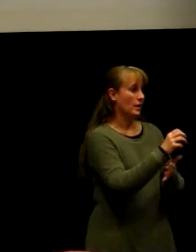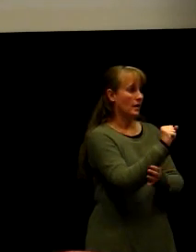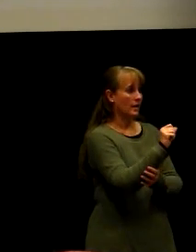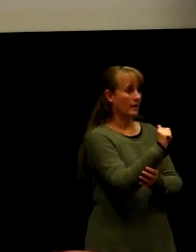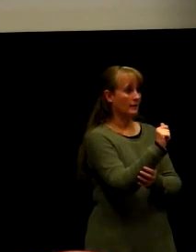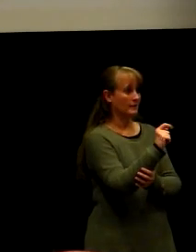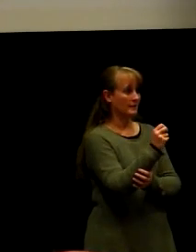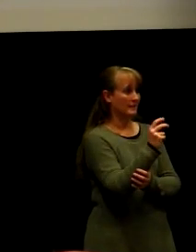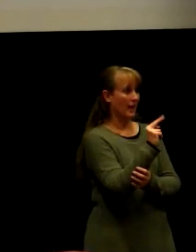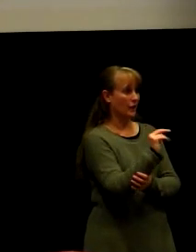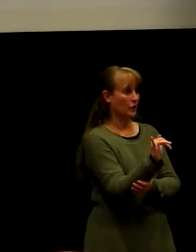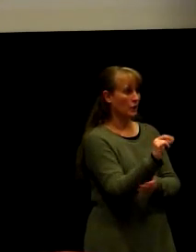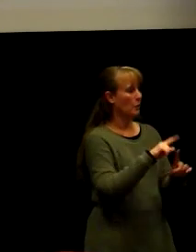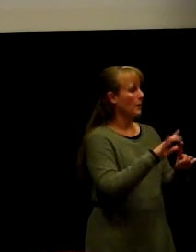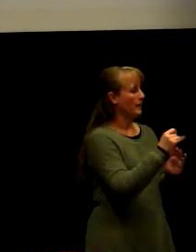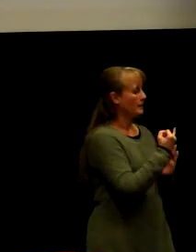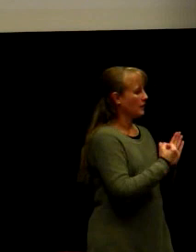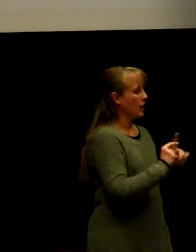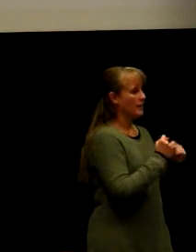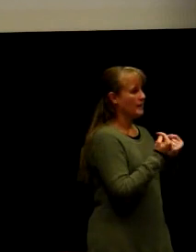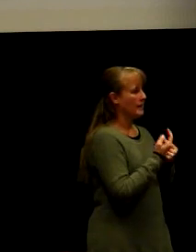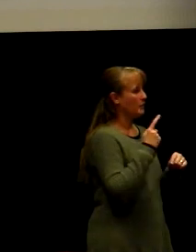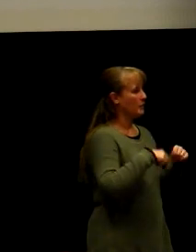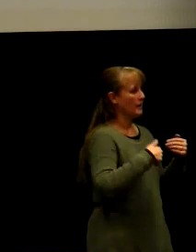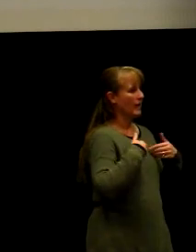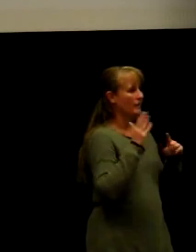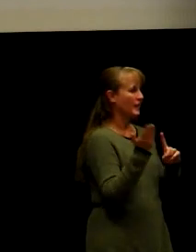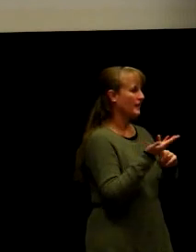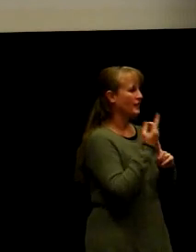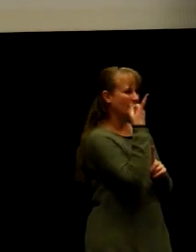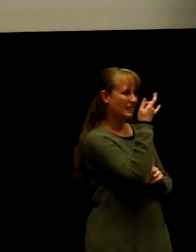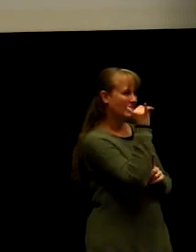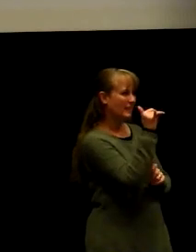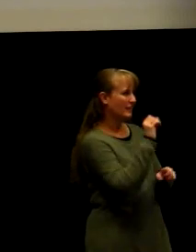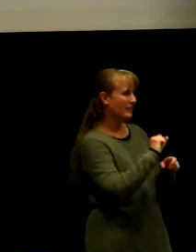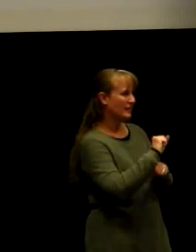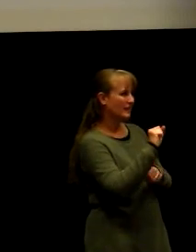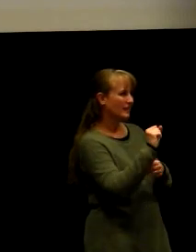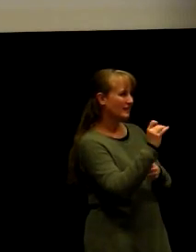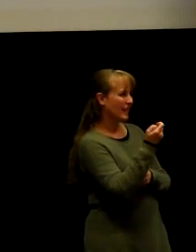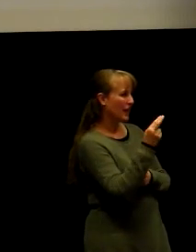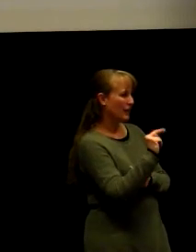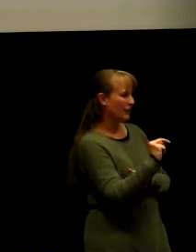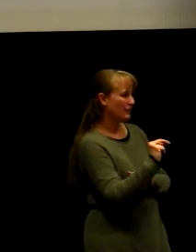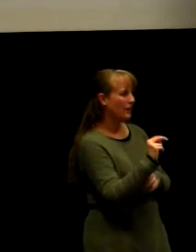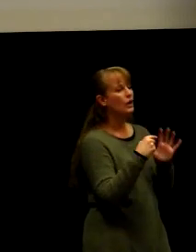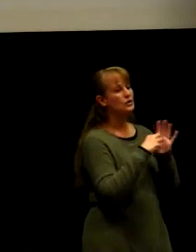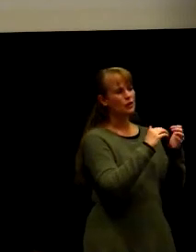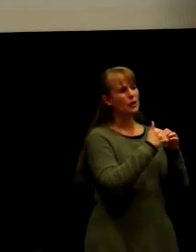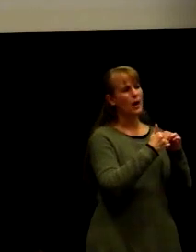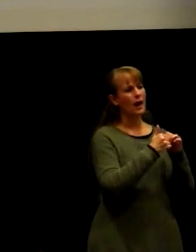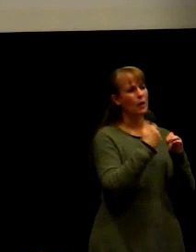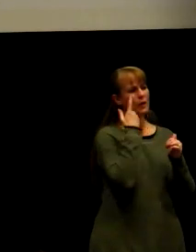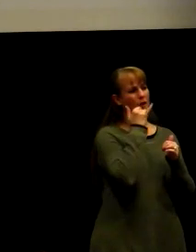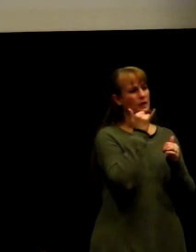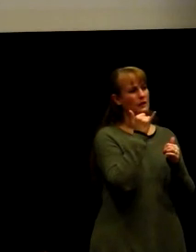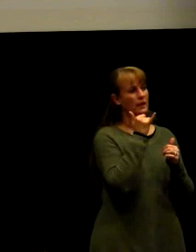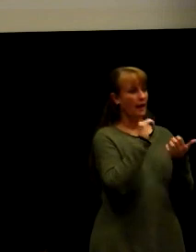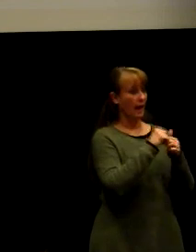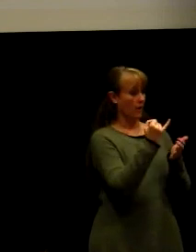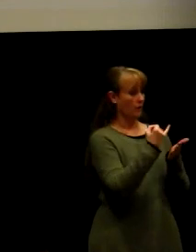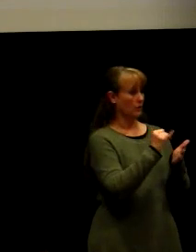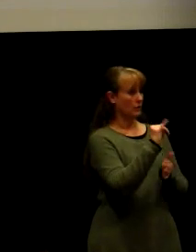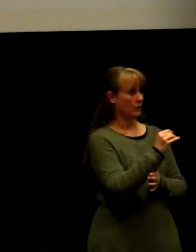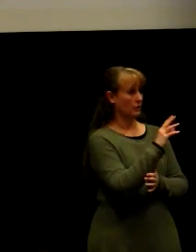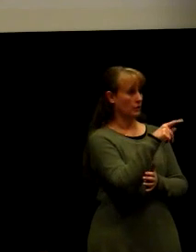but his art team just was not able to come up with a convincing Saturn at the time. I'll show you how they manage Jupiter. I think